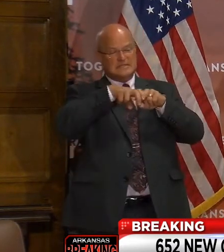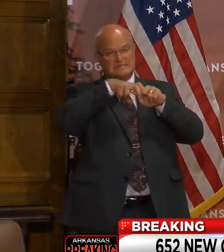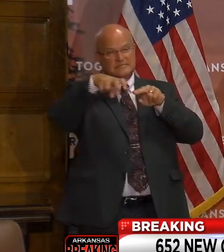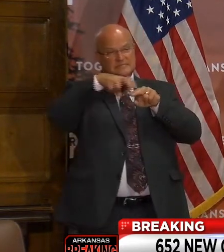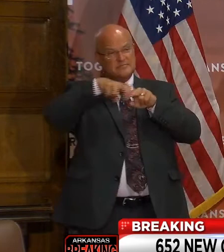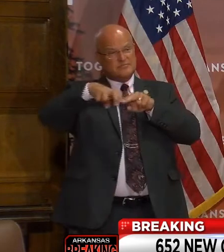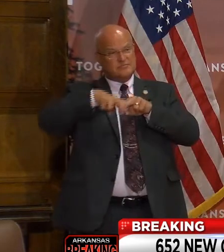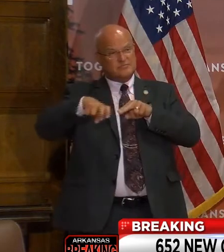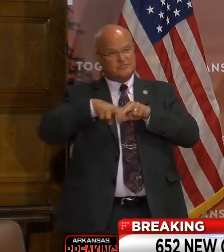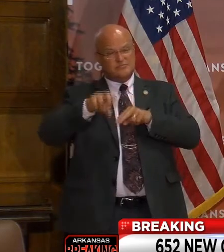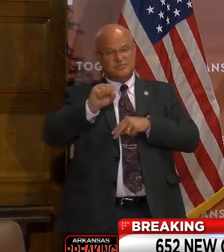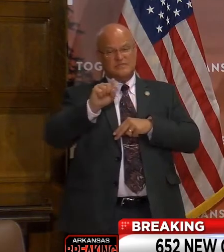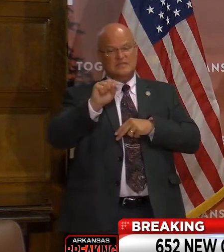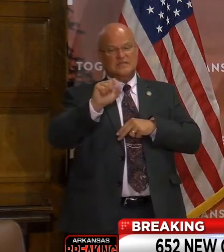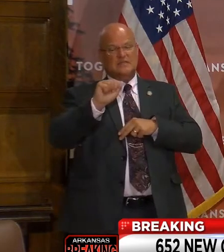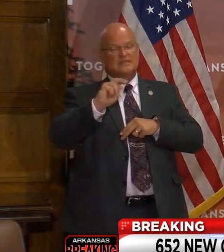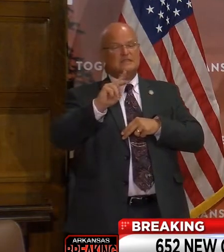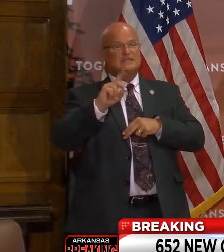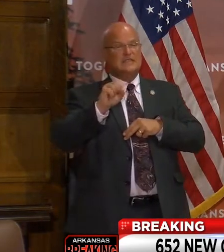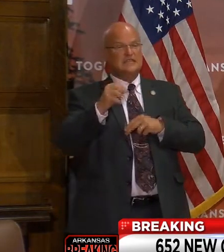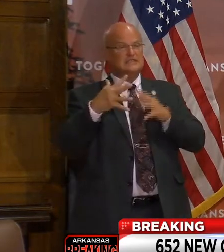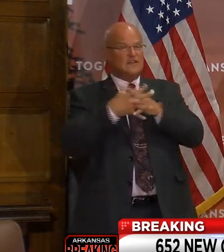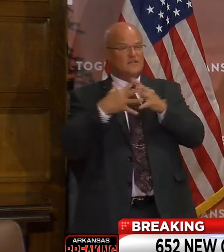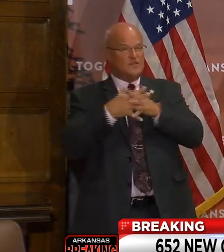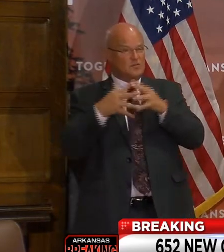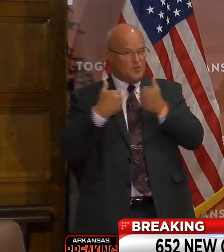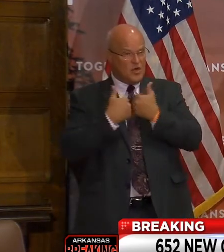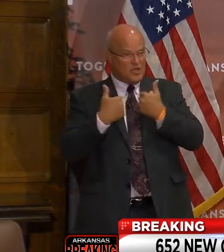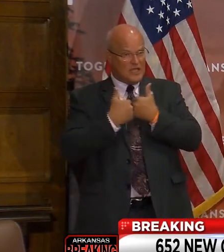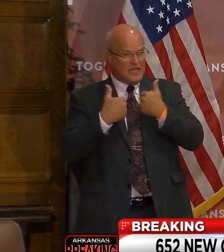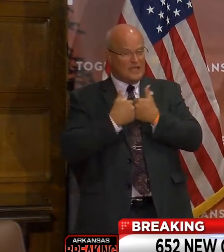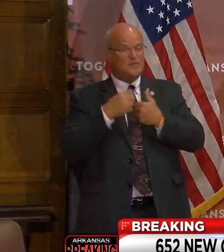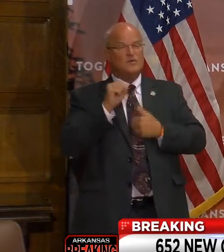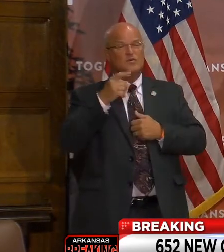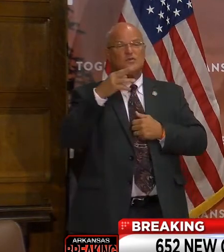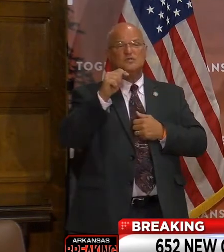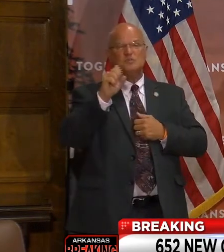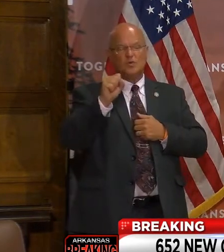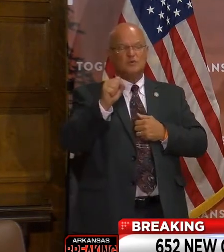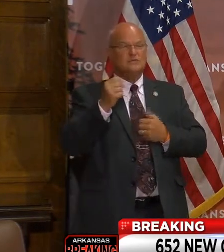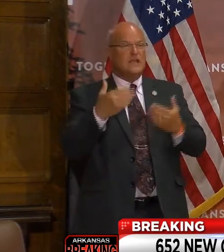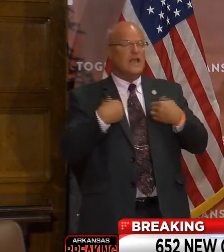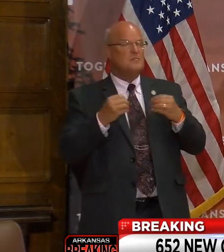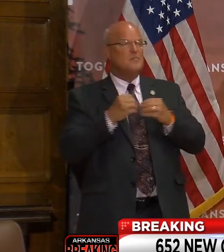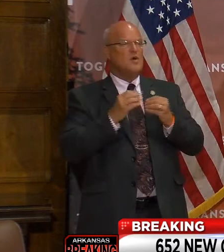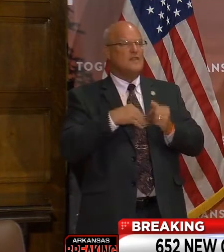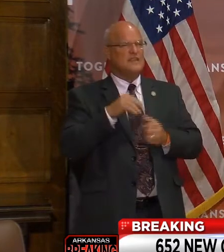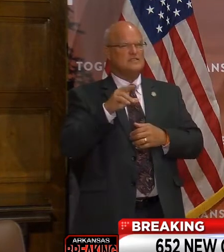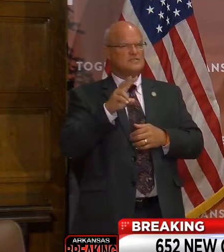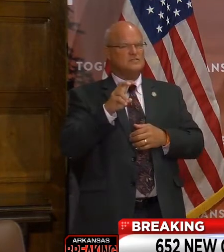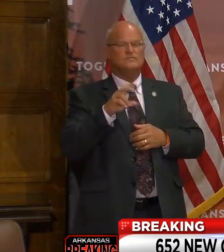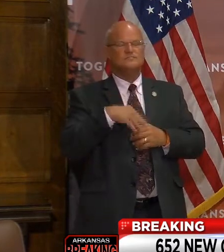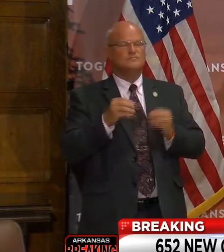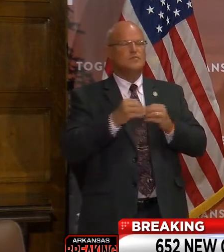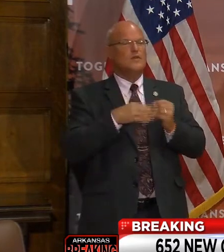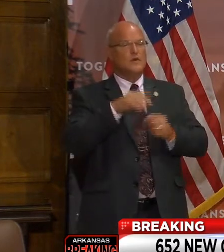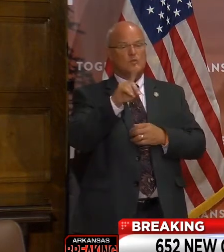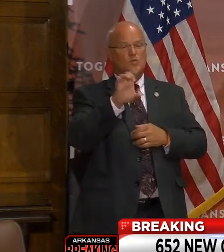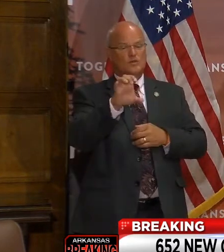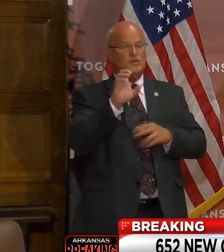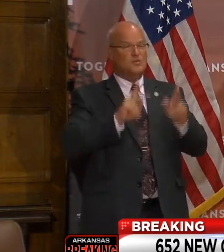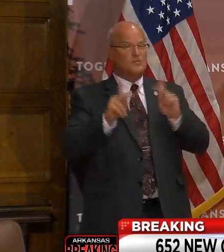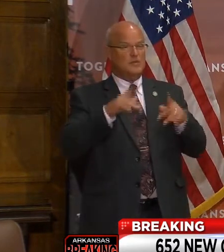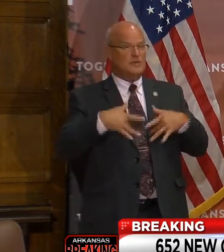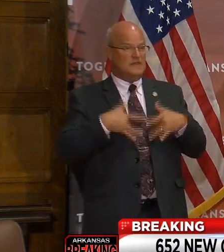stands at a football game or any sporting events. And if you have more than if more than 100 people at